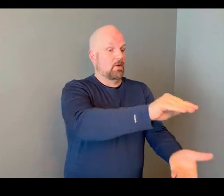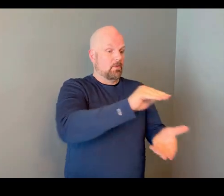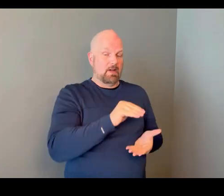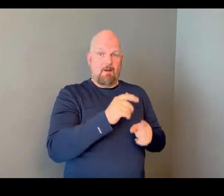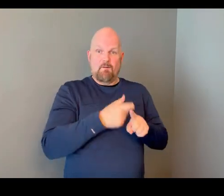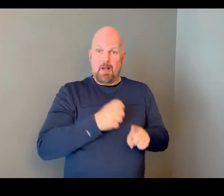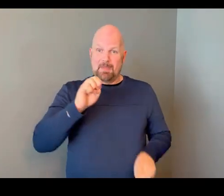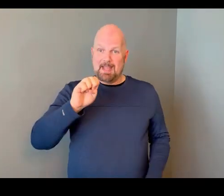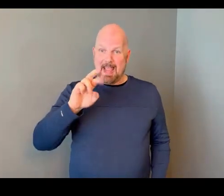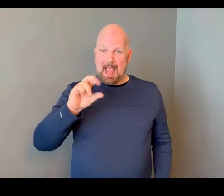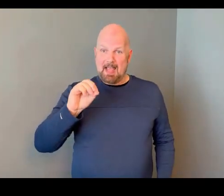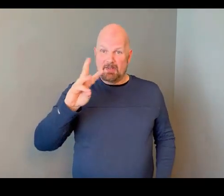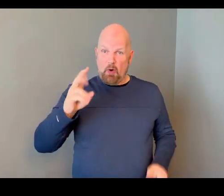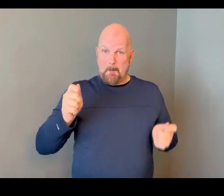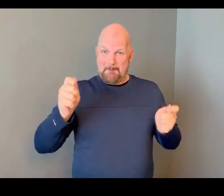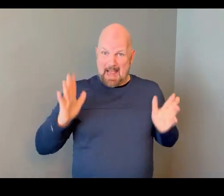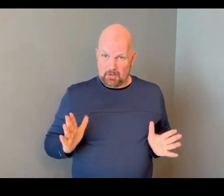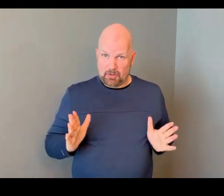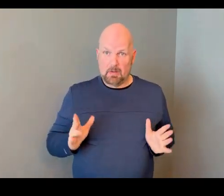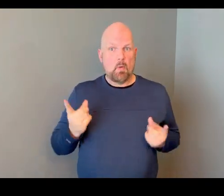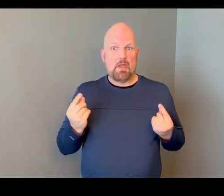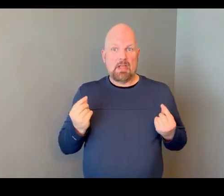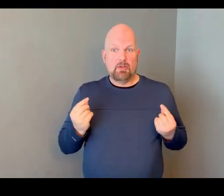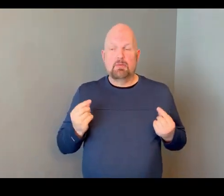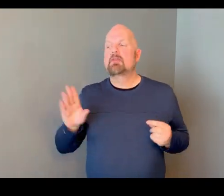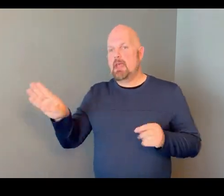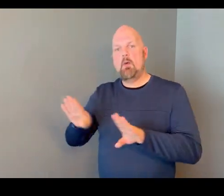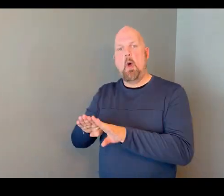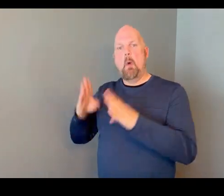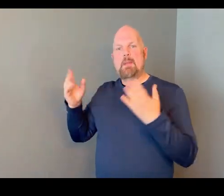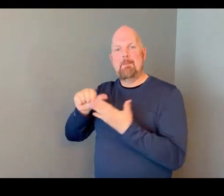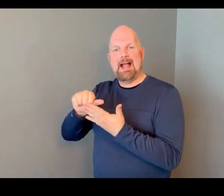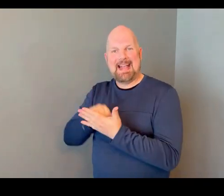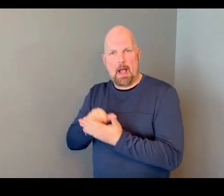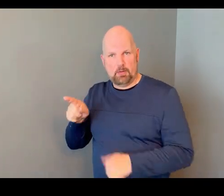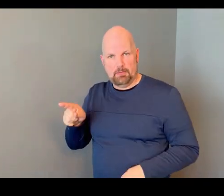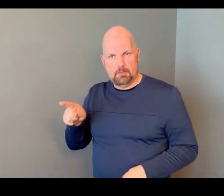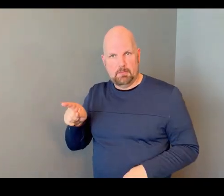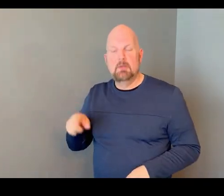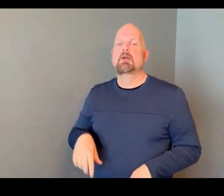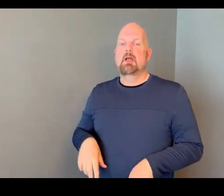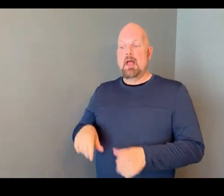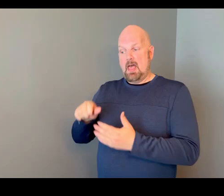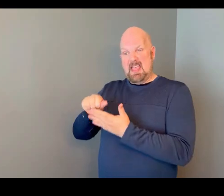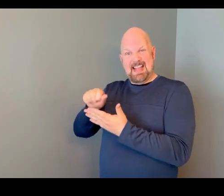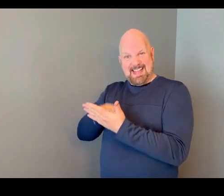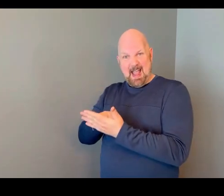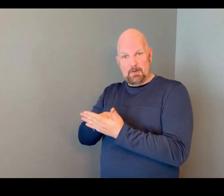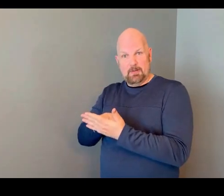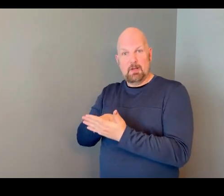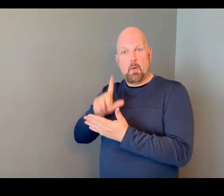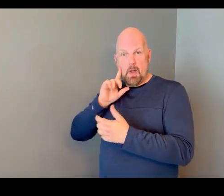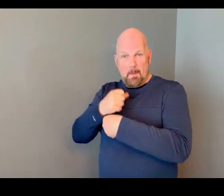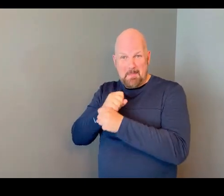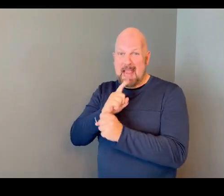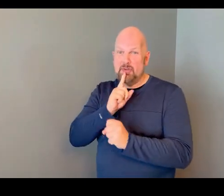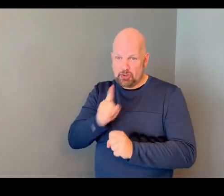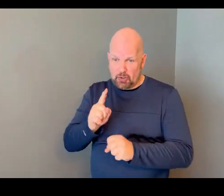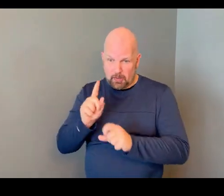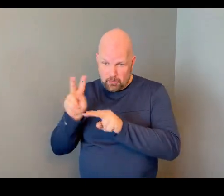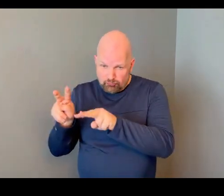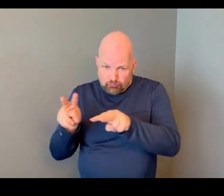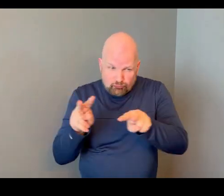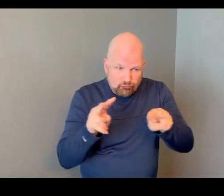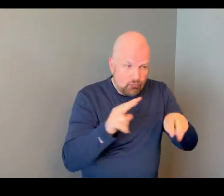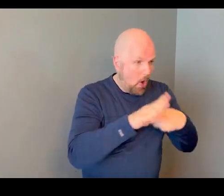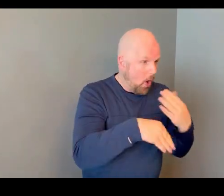escrow officer, they will open up an escrow account. From there, they will ensure and